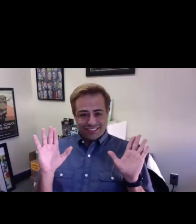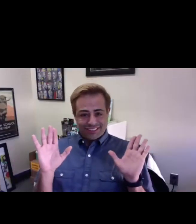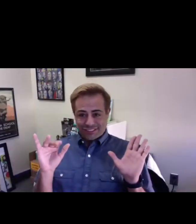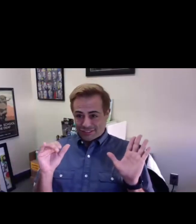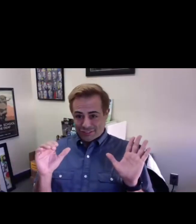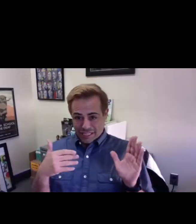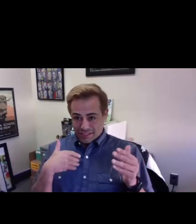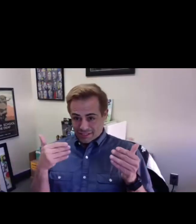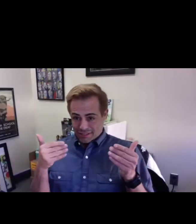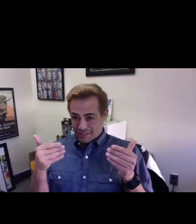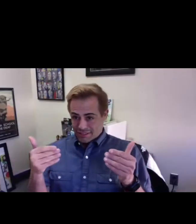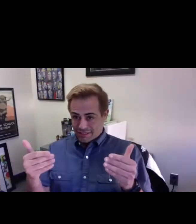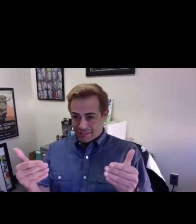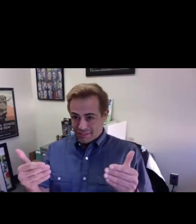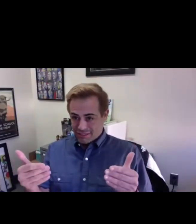Hi, hello.